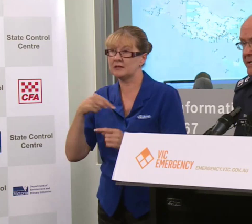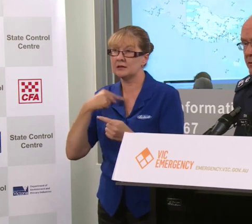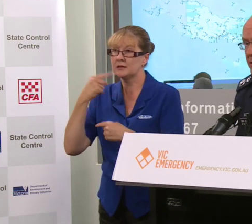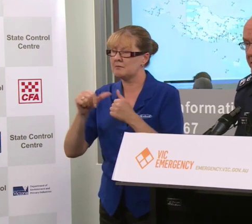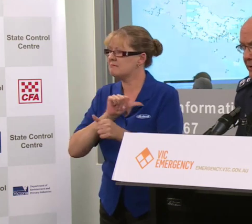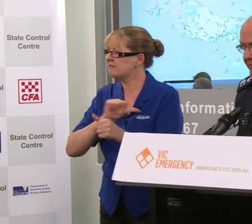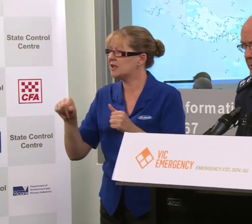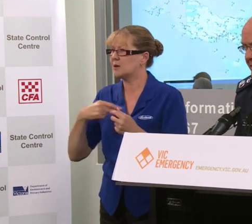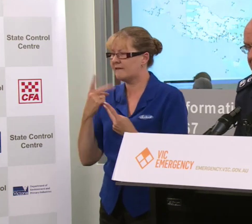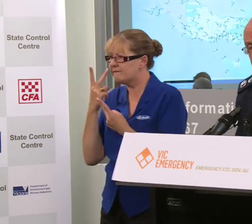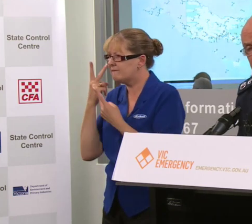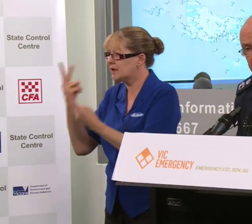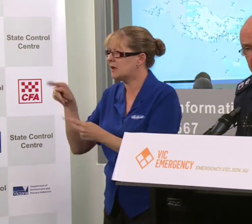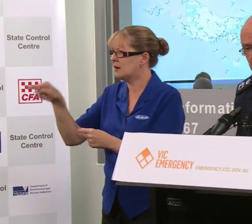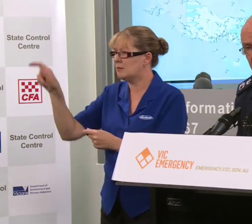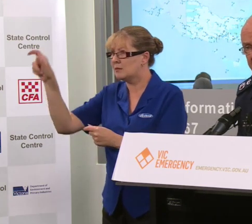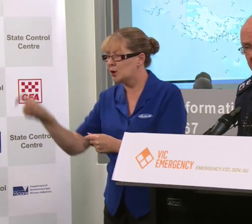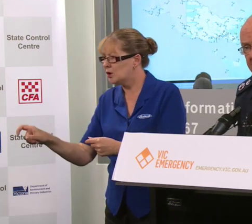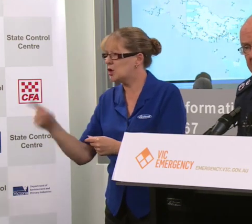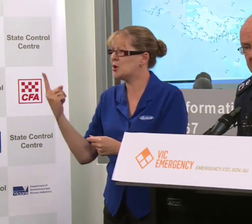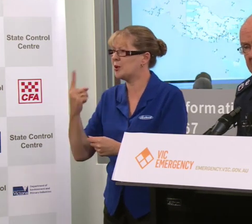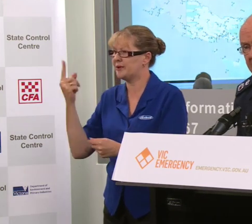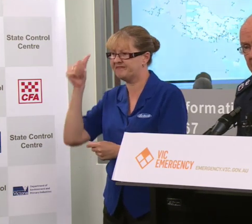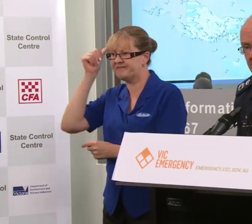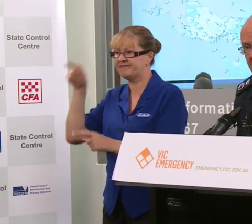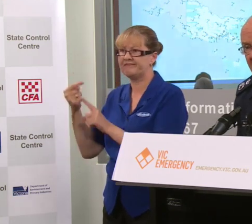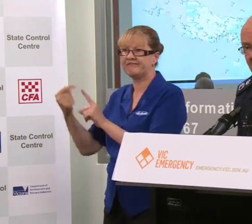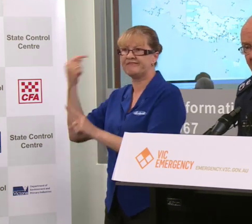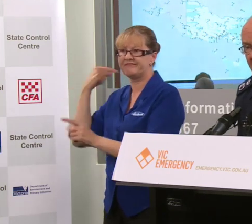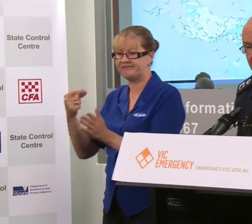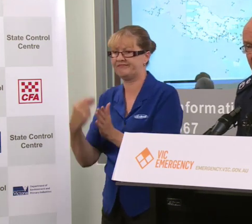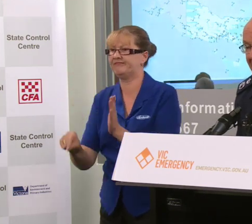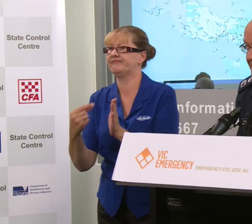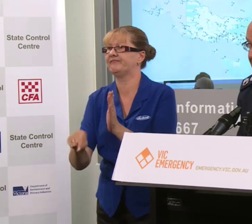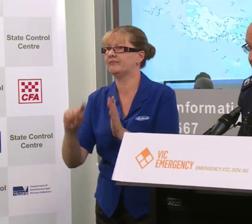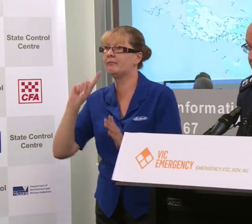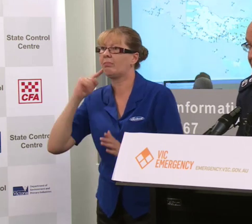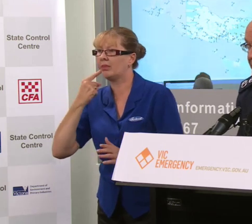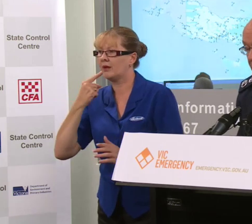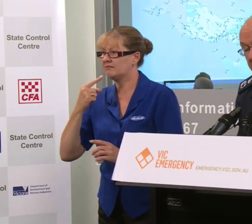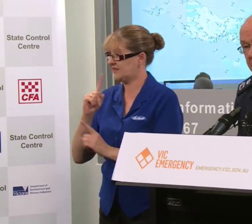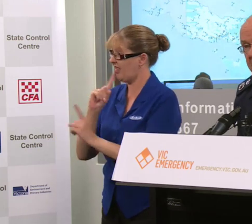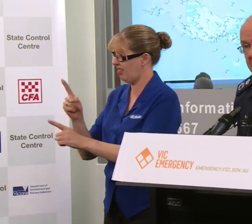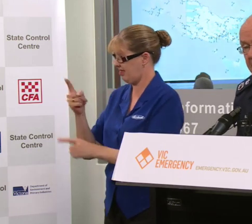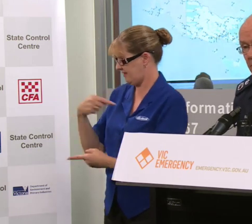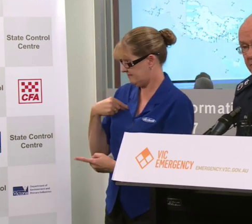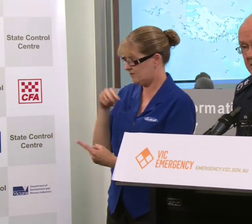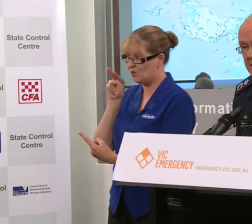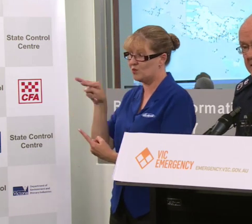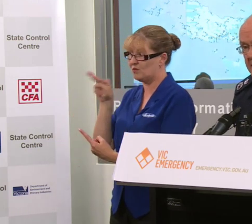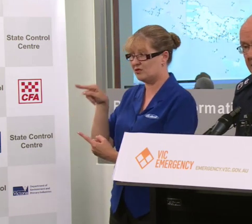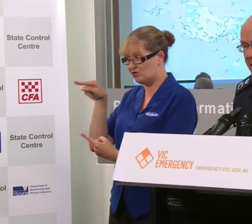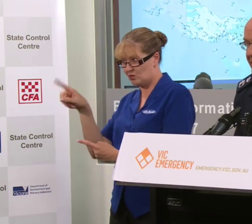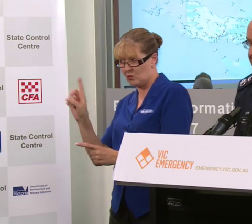visit people that we know have a propensity to light fires and let them know that we're interested in their